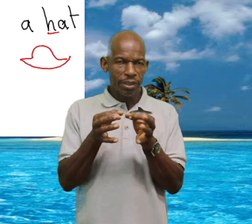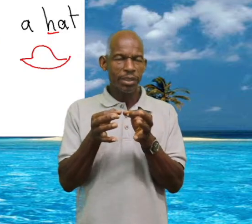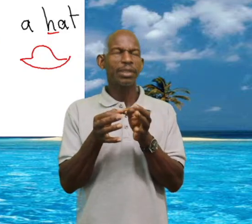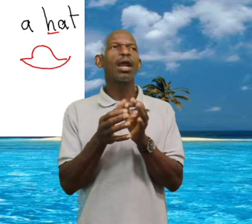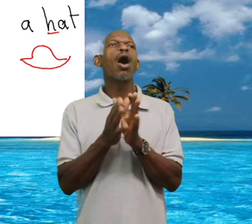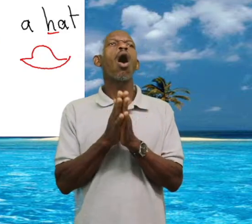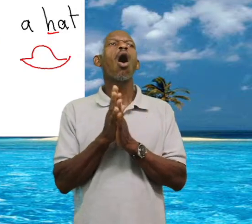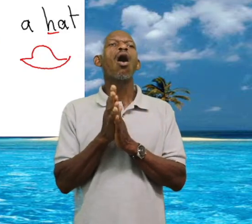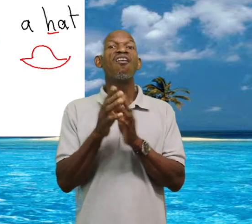learn